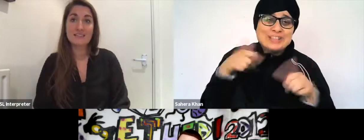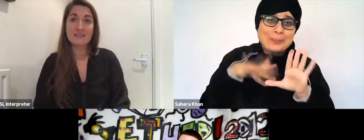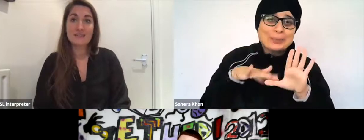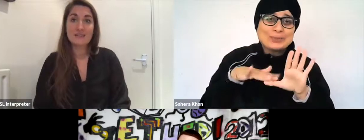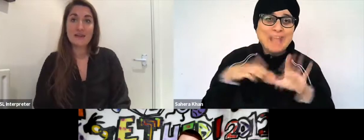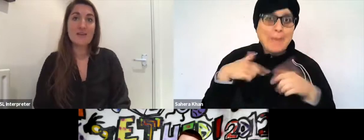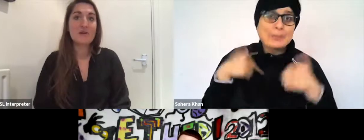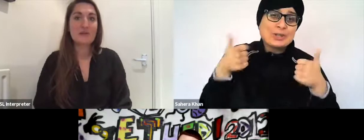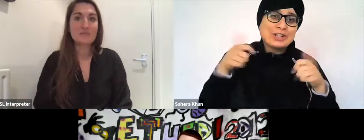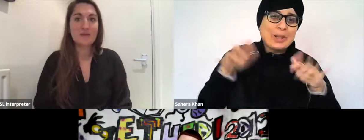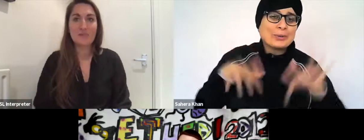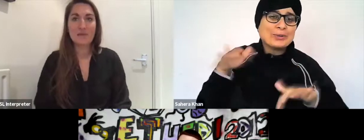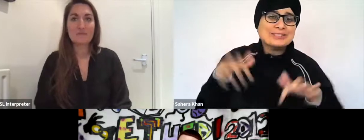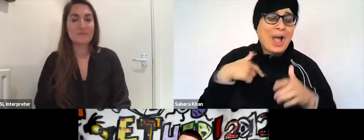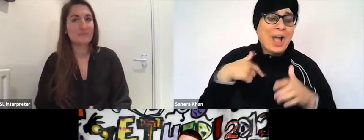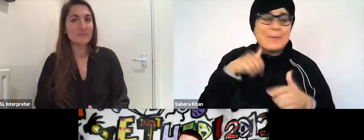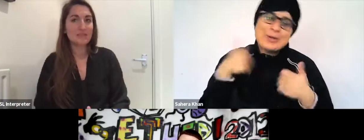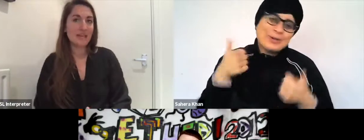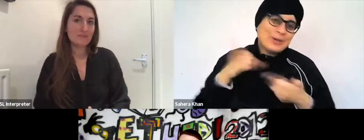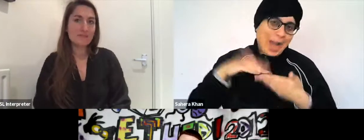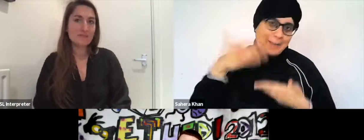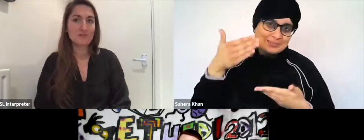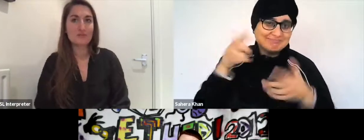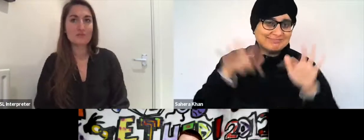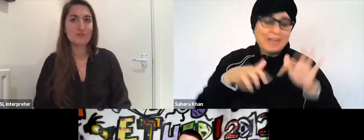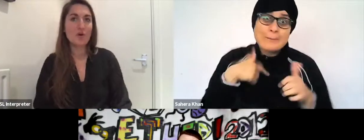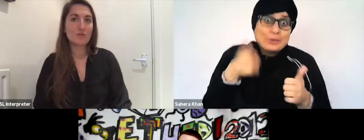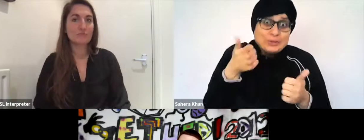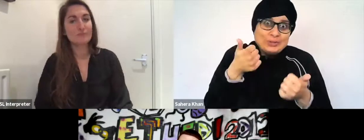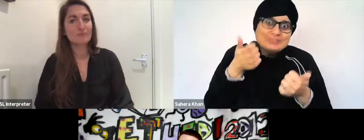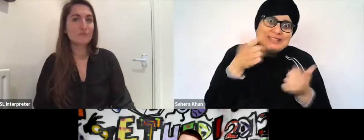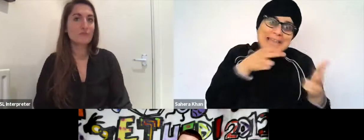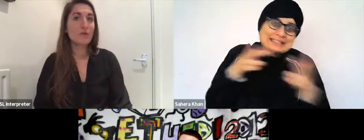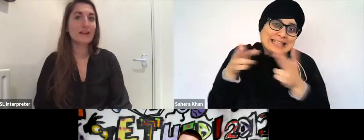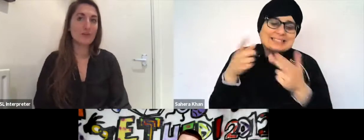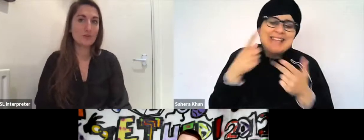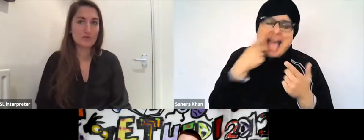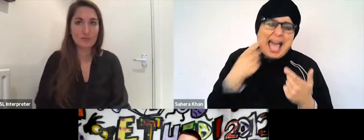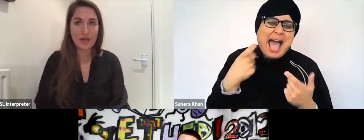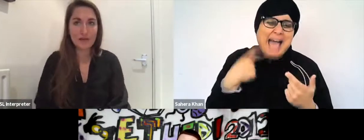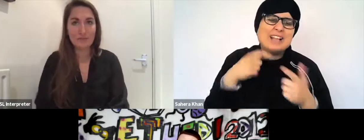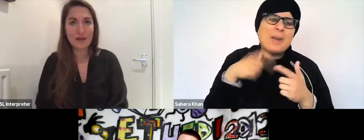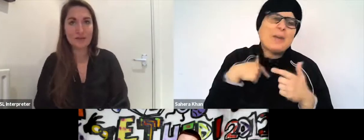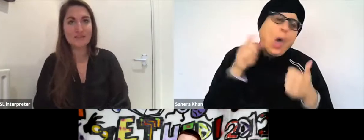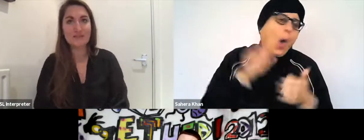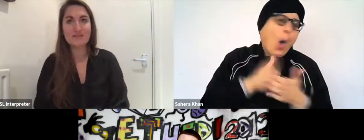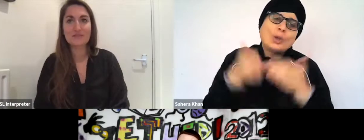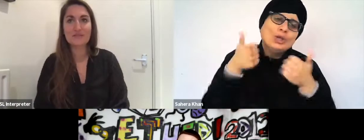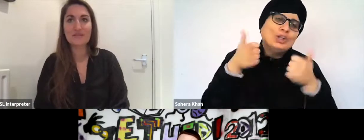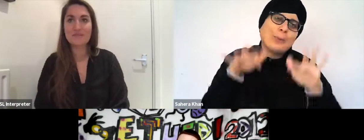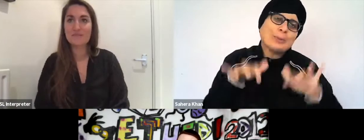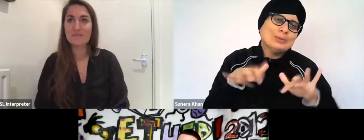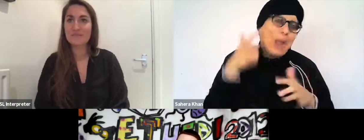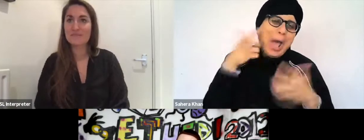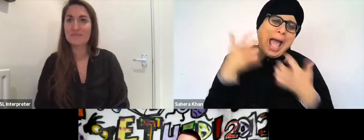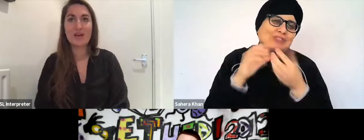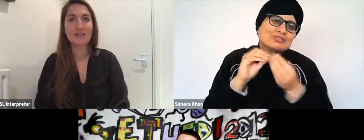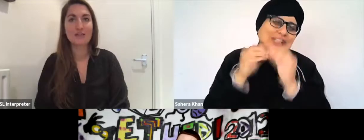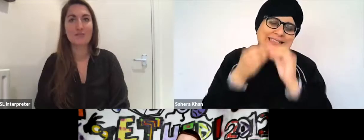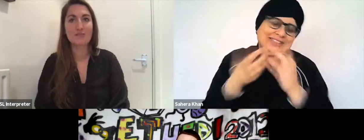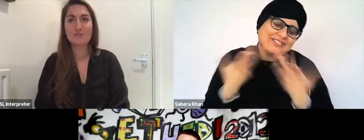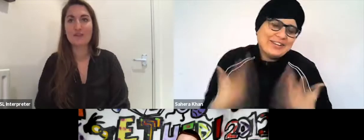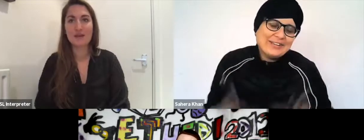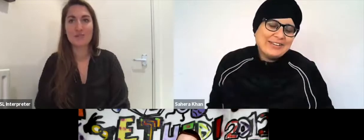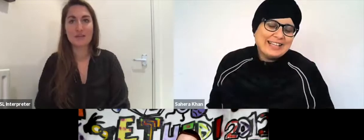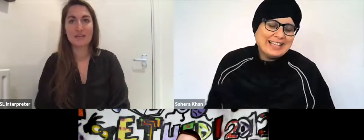And I know I'm good, but I'm, yeah, still not great at computer. I'm learning. So it's all a learning